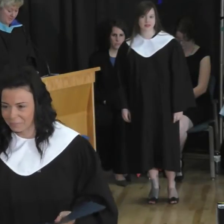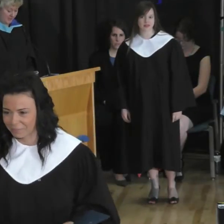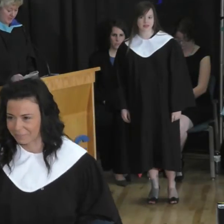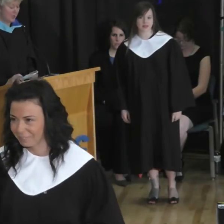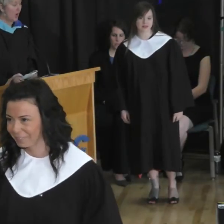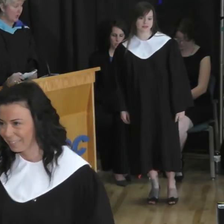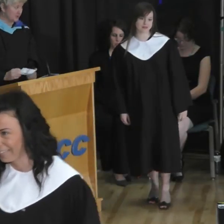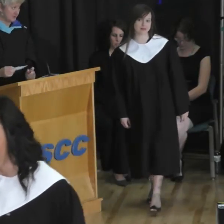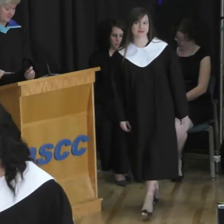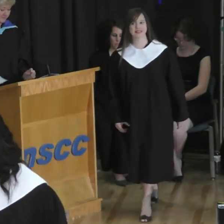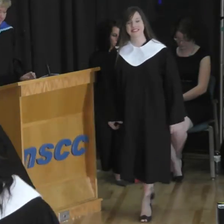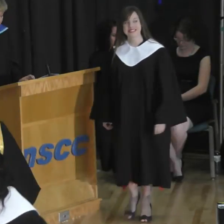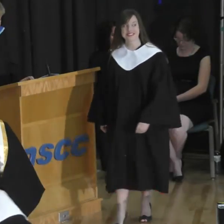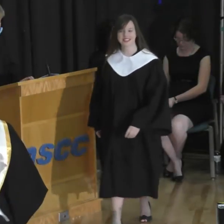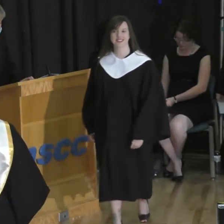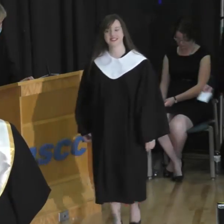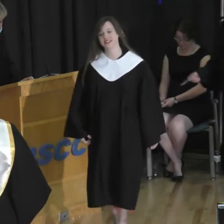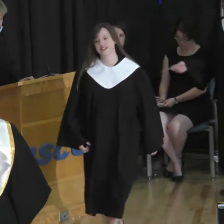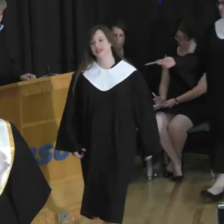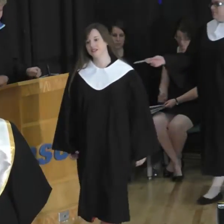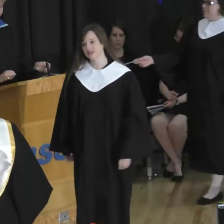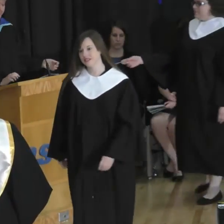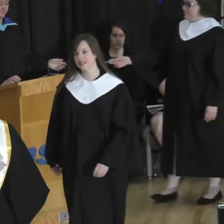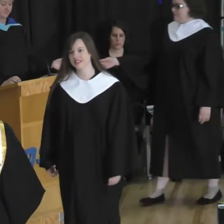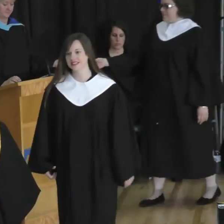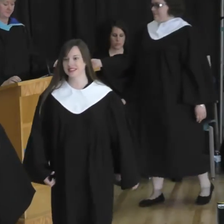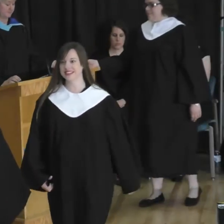Melissa Daphne, honors.